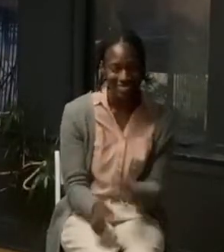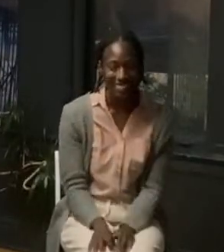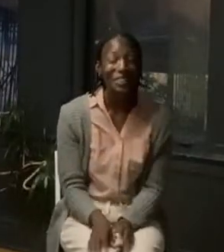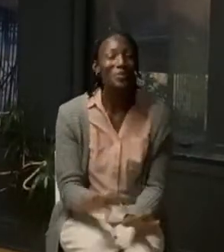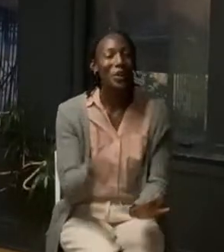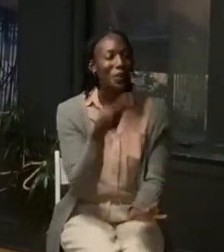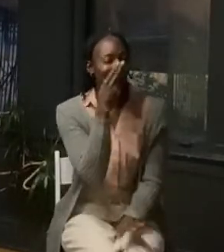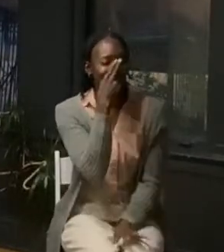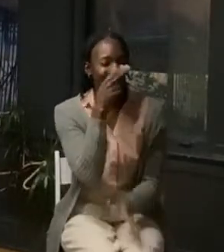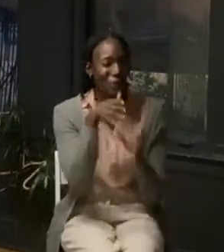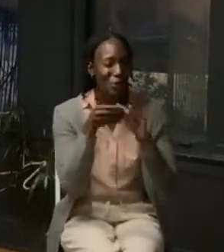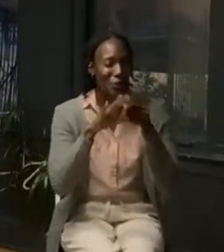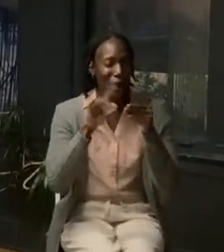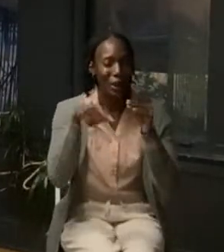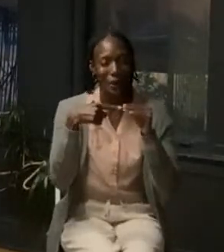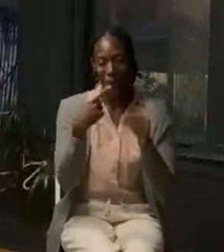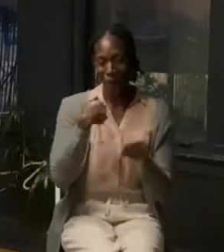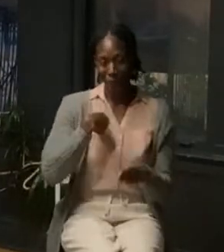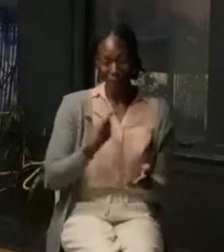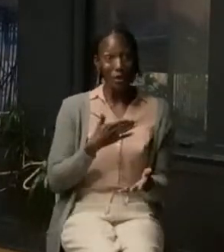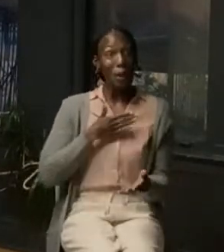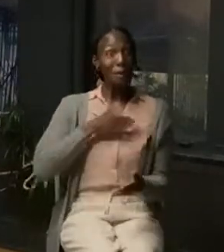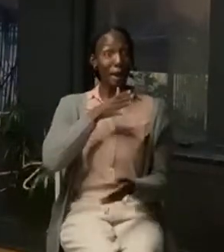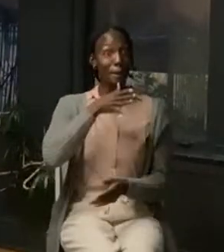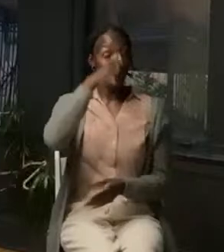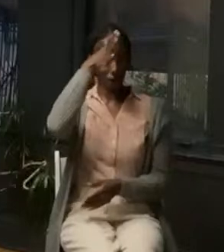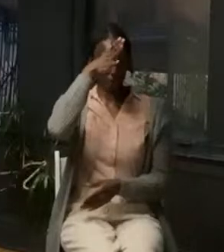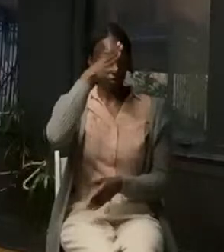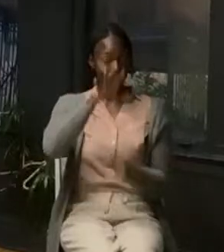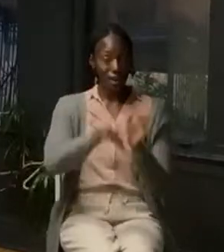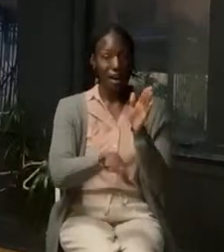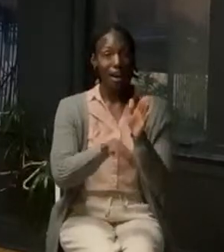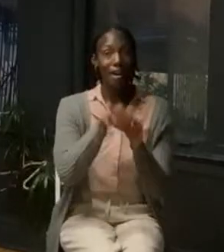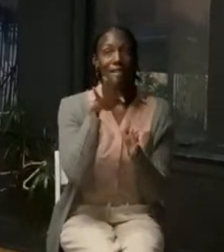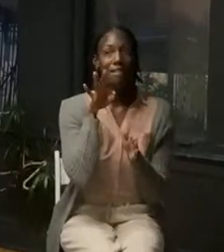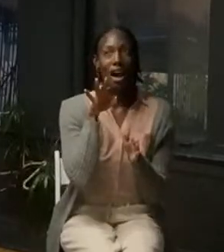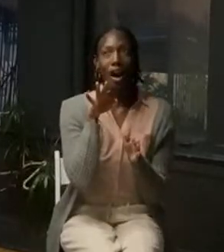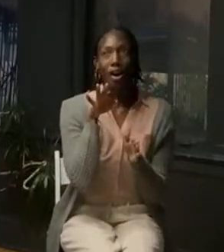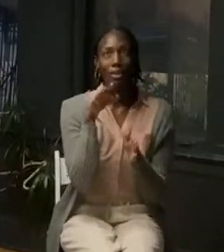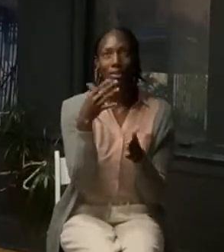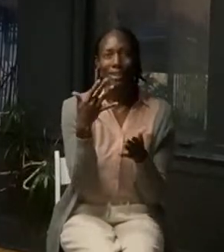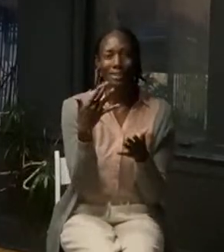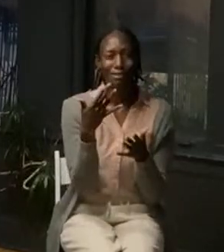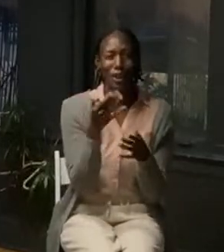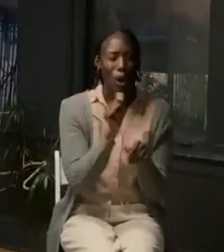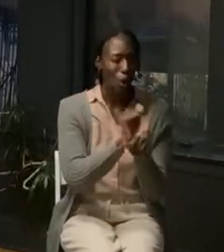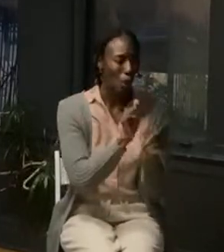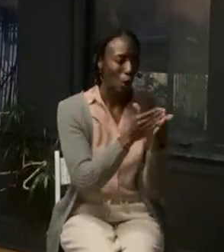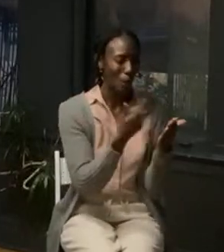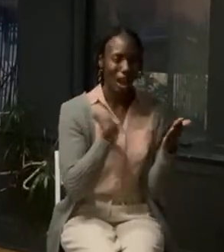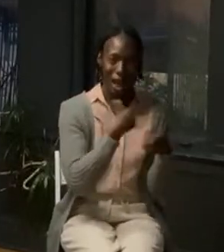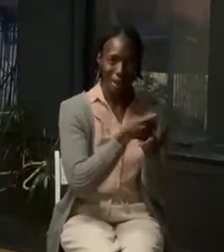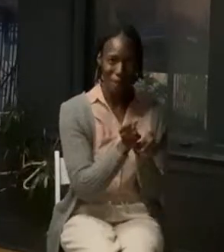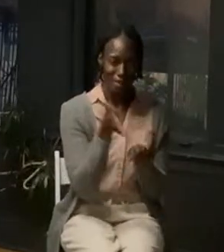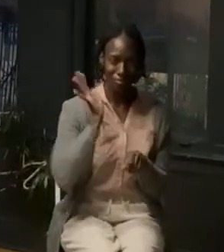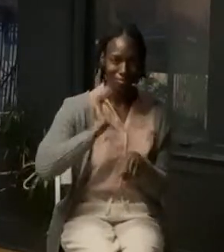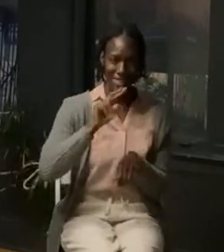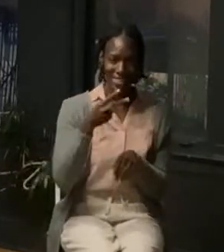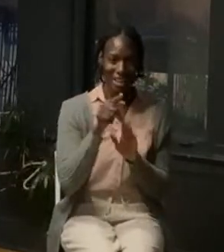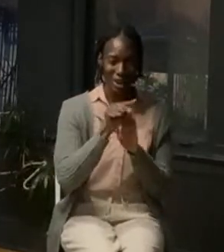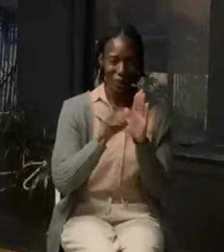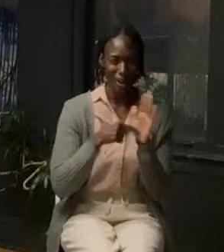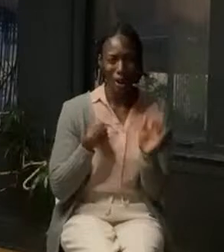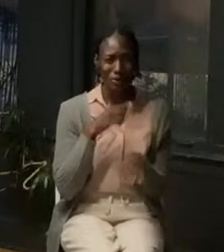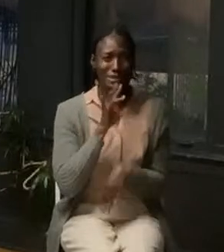though. My parents did find like a whatever little workbook I had done in second grade, when I was like 7,